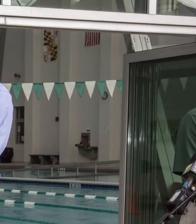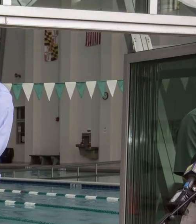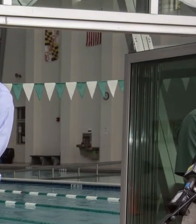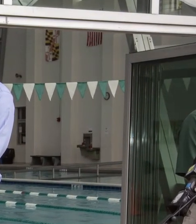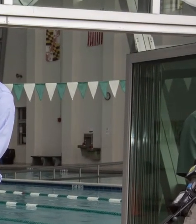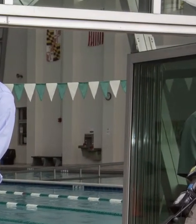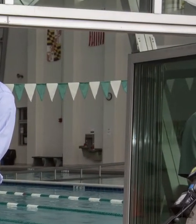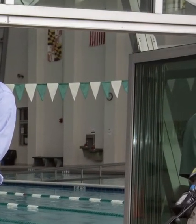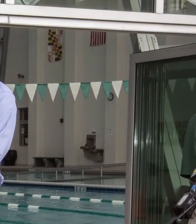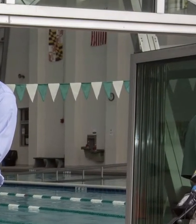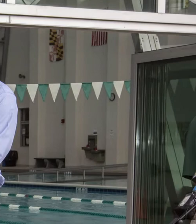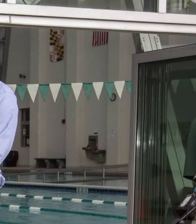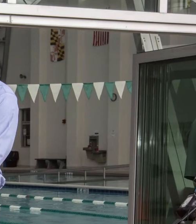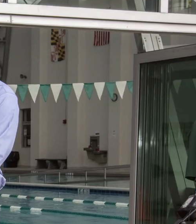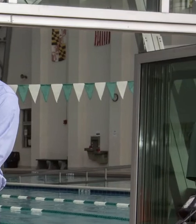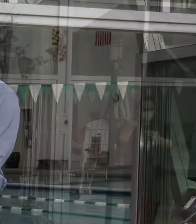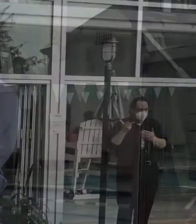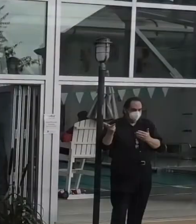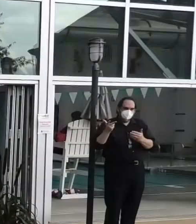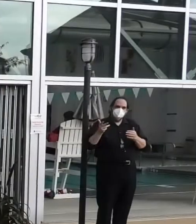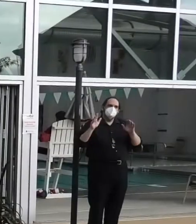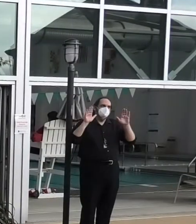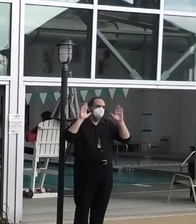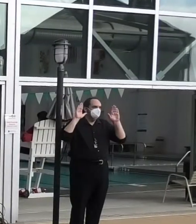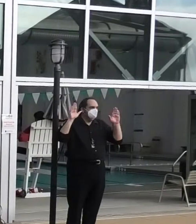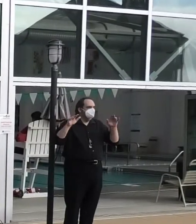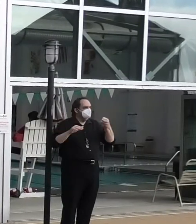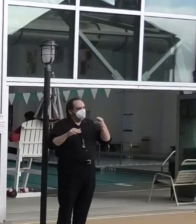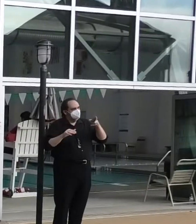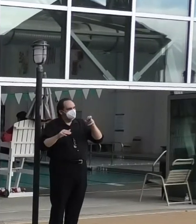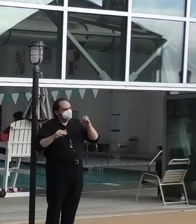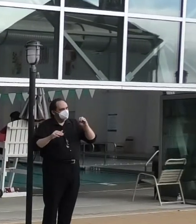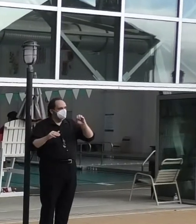Again, I'd like to thank these three gentlemen for their heroic efforts. Good job.